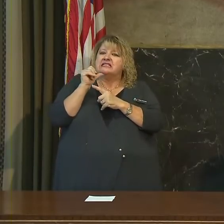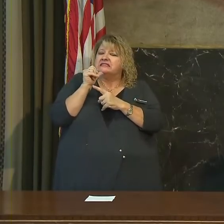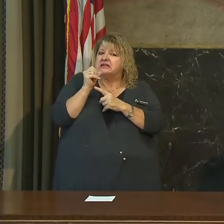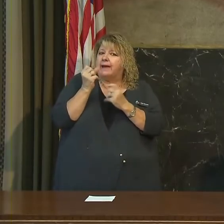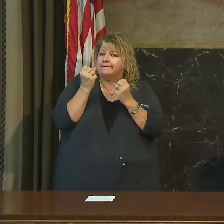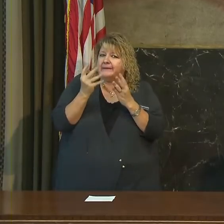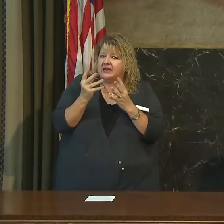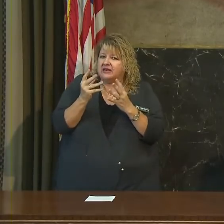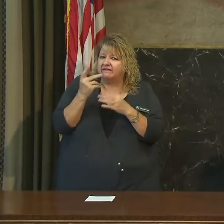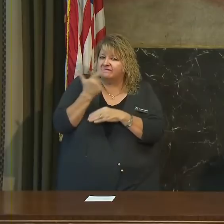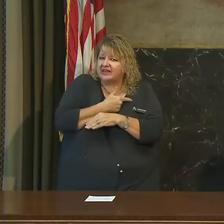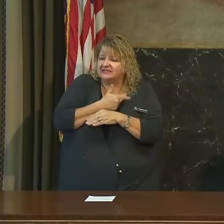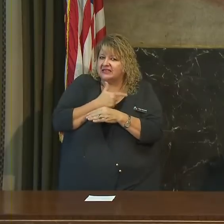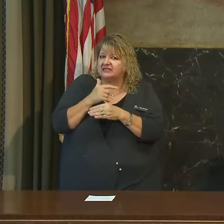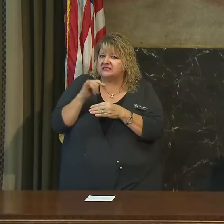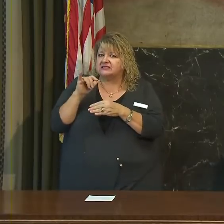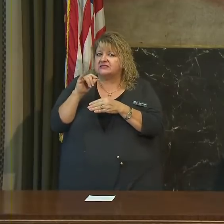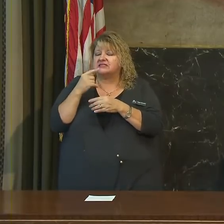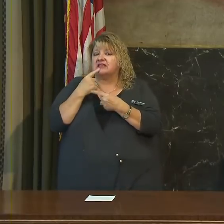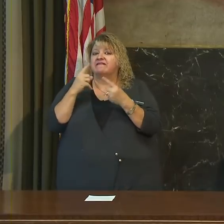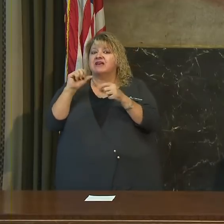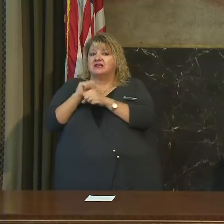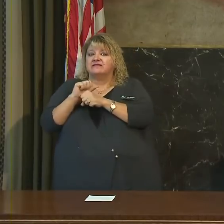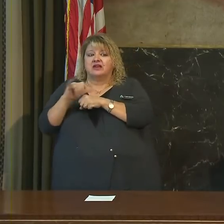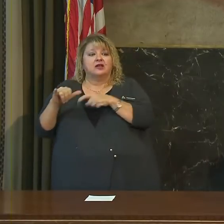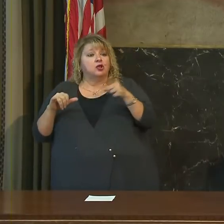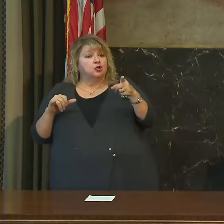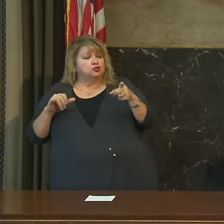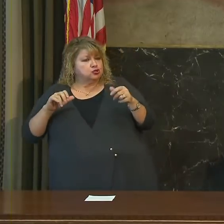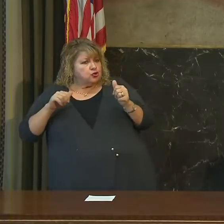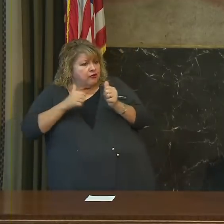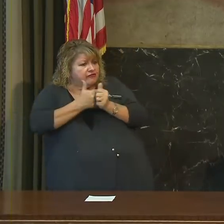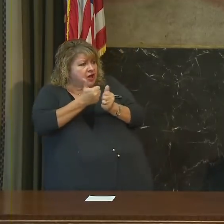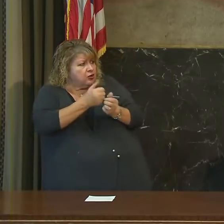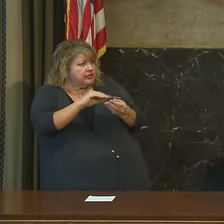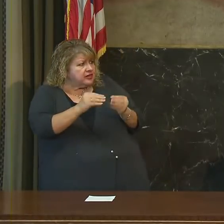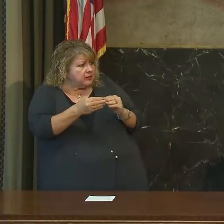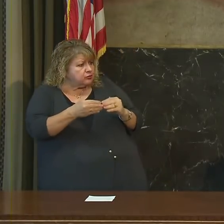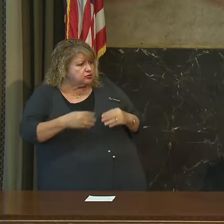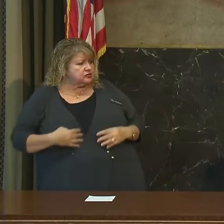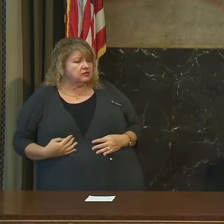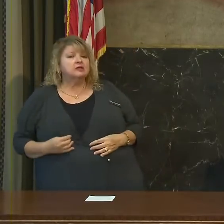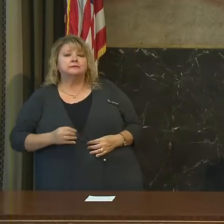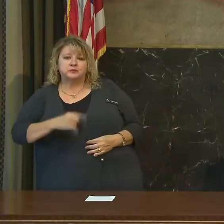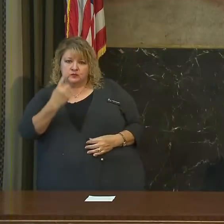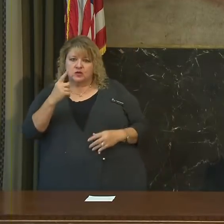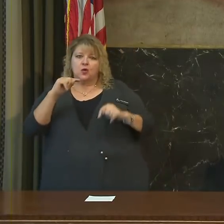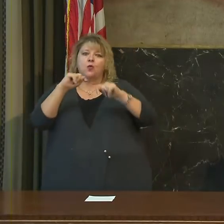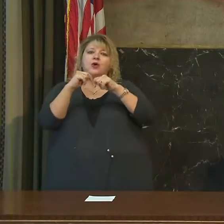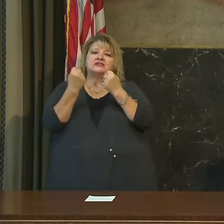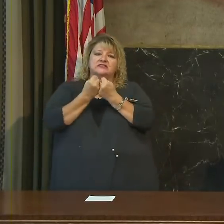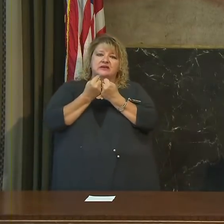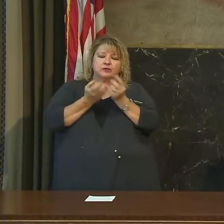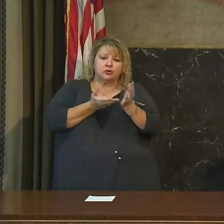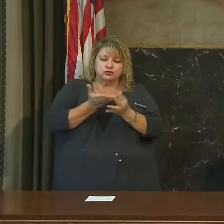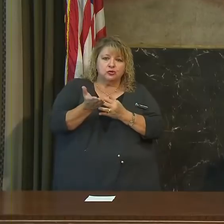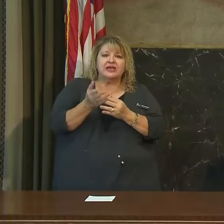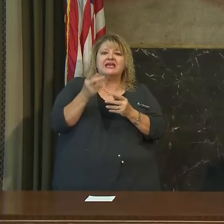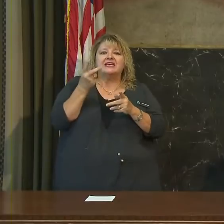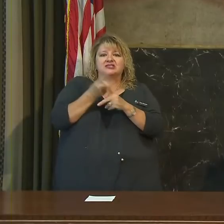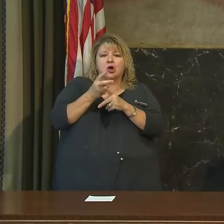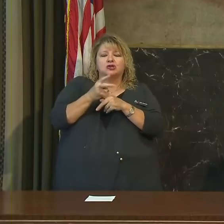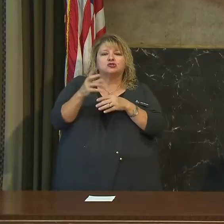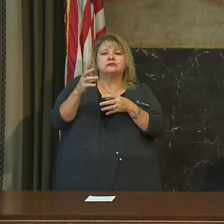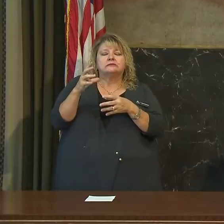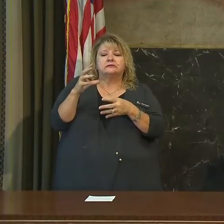effective. So y'all do track those numbers, though? We do. The team goes through them. It's challenging to draw conclusions from